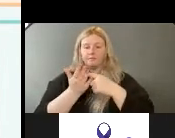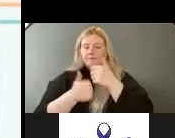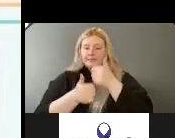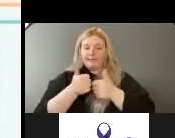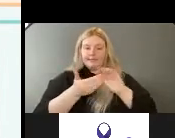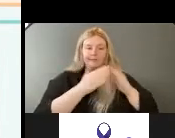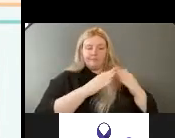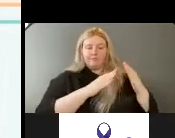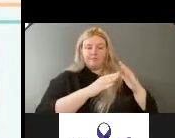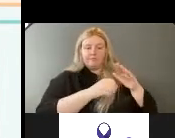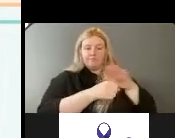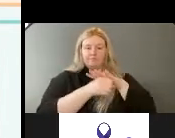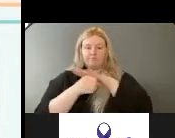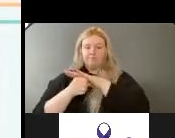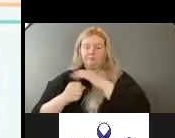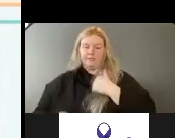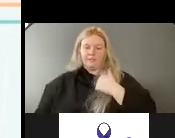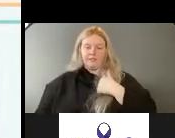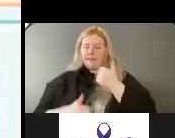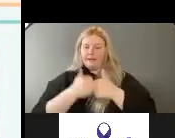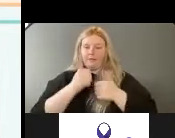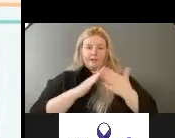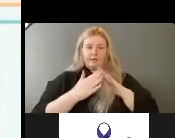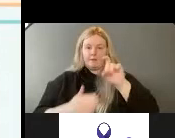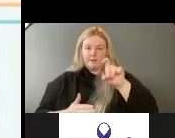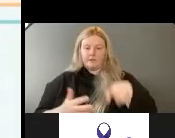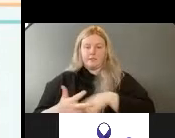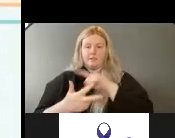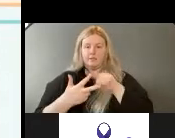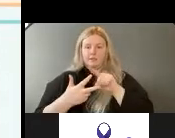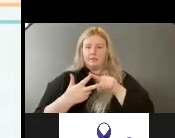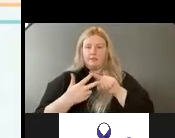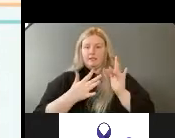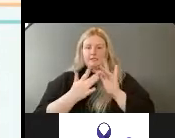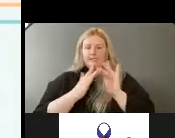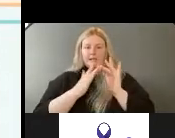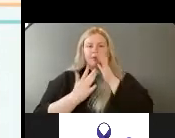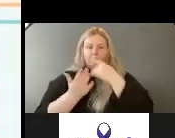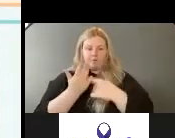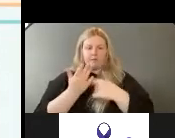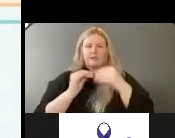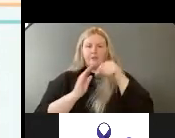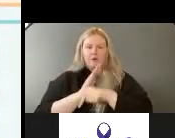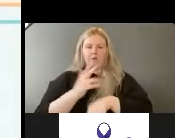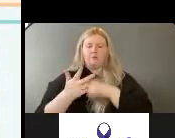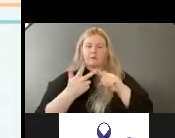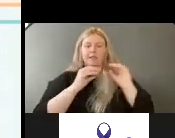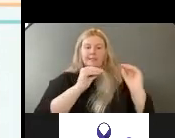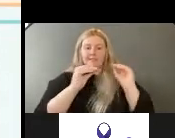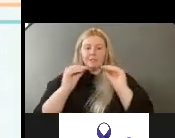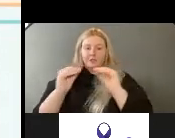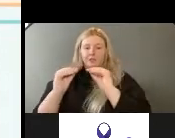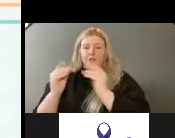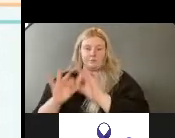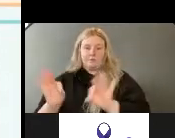in Canada, every community. And then the networks, we're going to talk more about that, and teaching everyone.